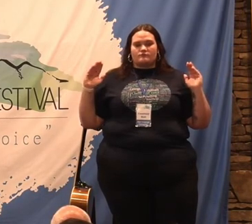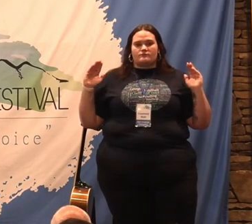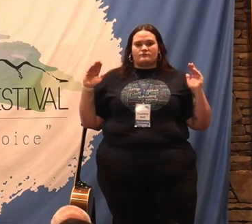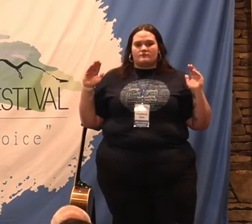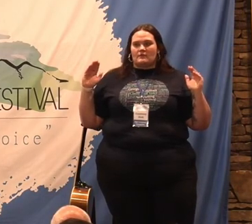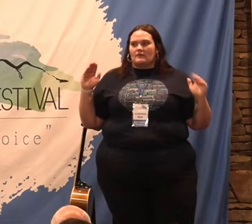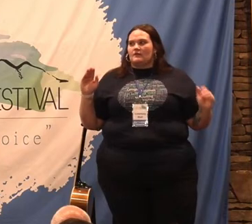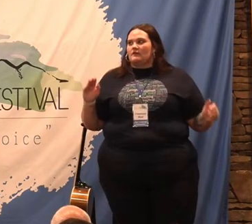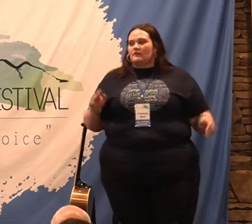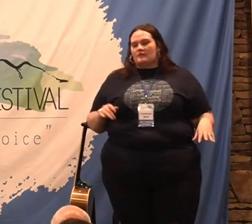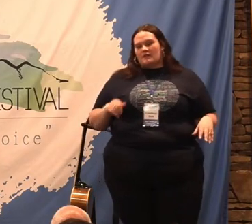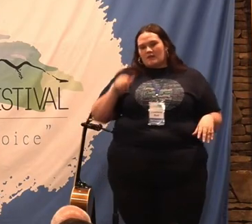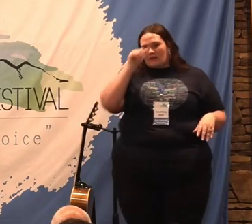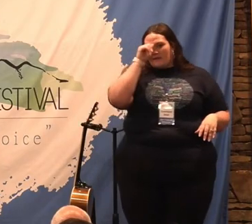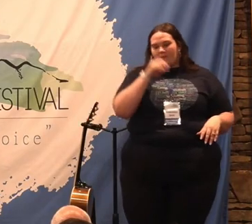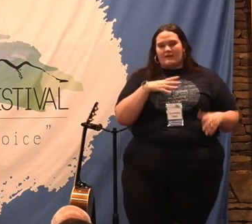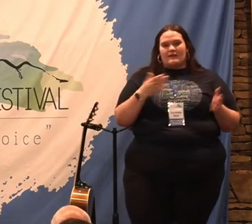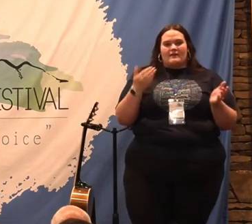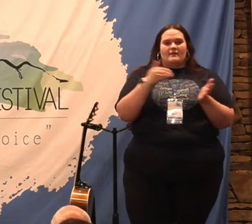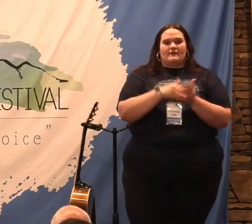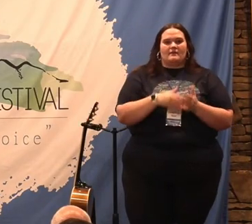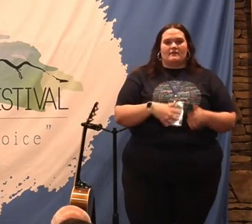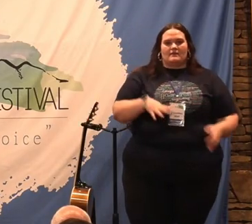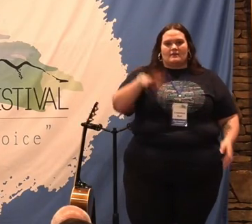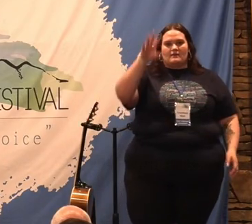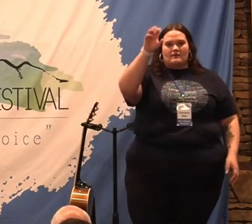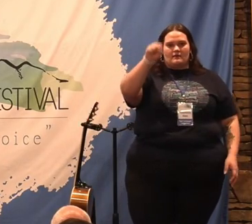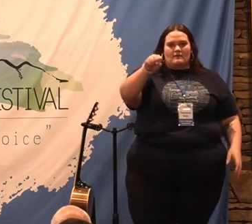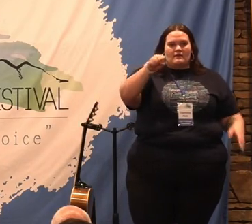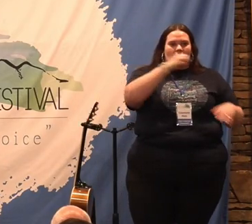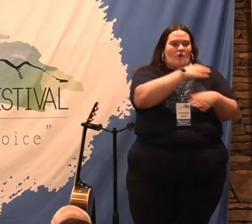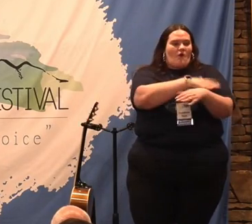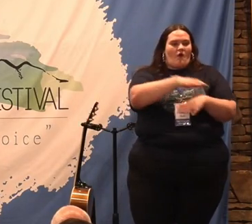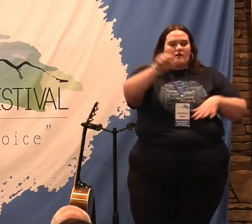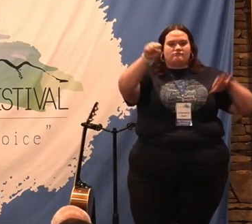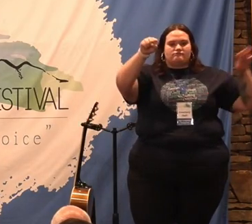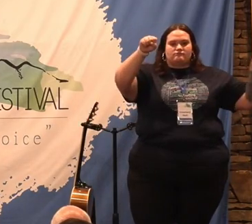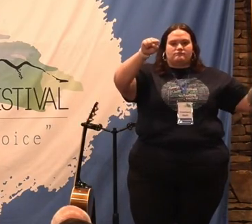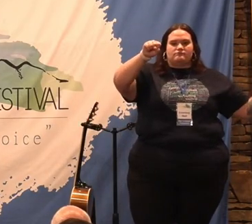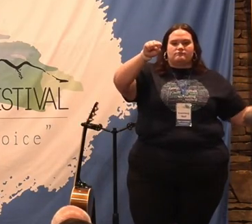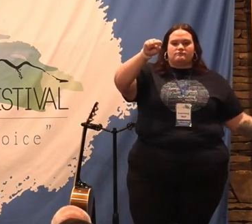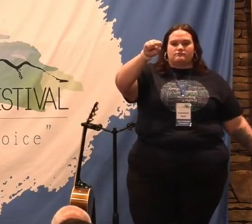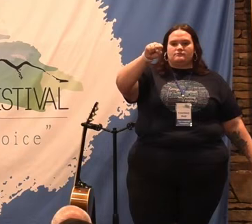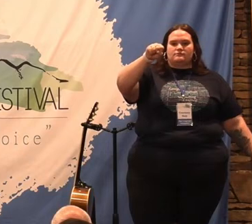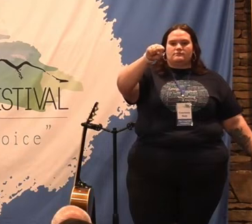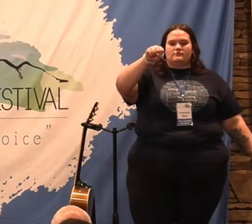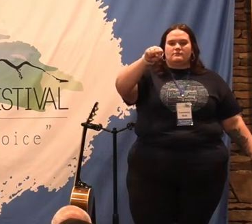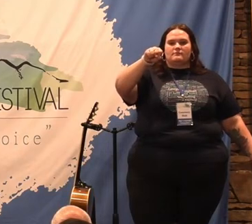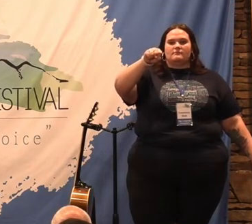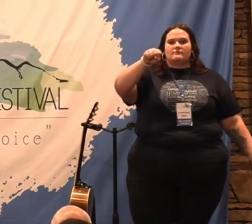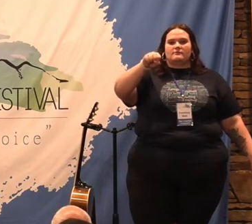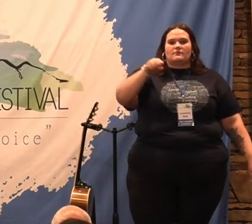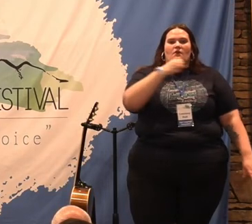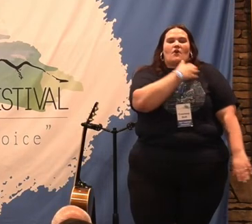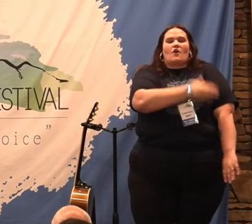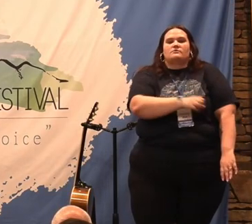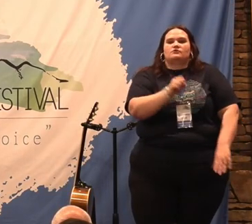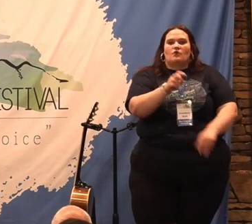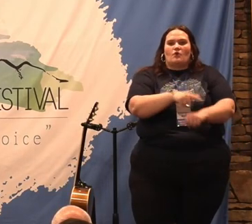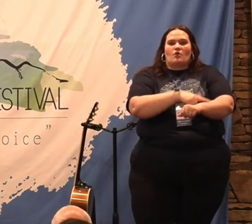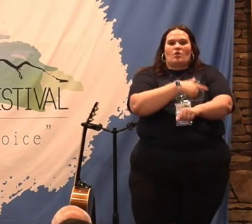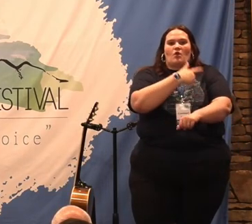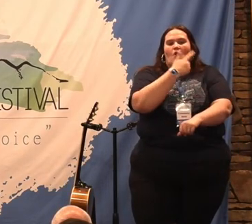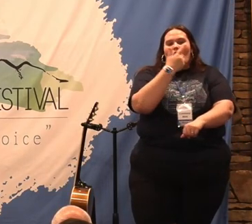puts one hand on the steering wheel, drops his other arm out the window of the car. His arm is so